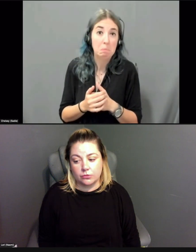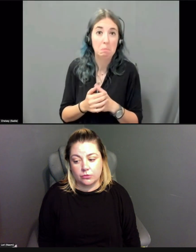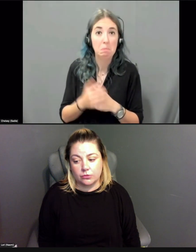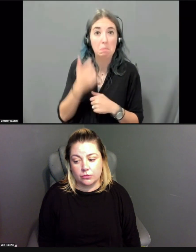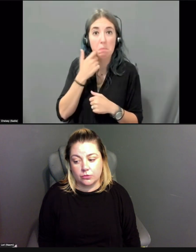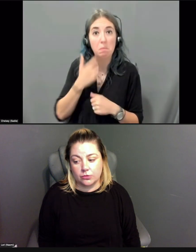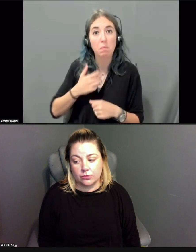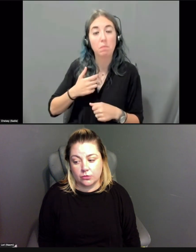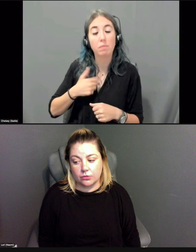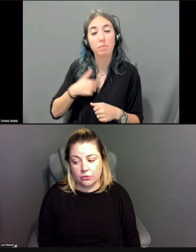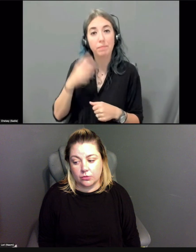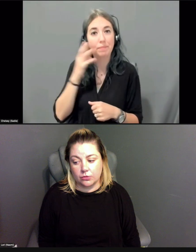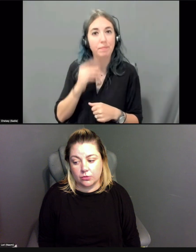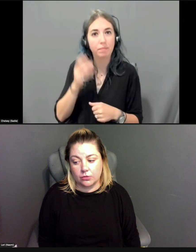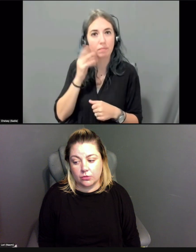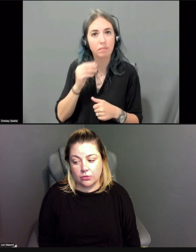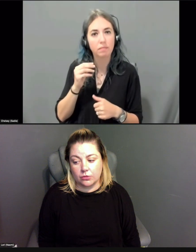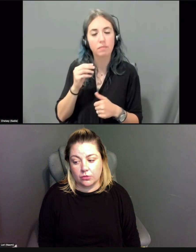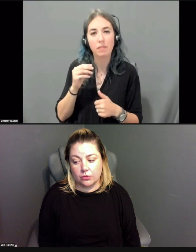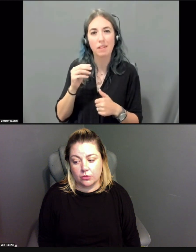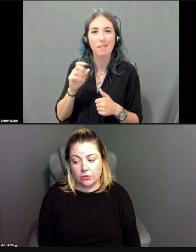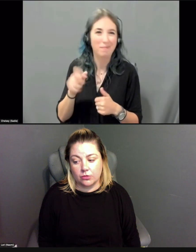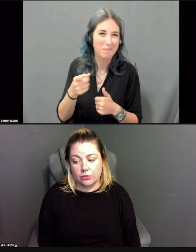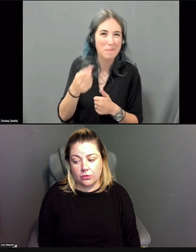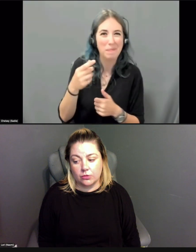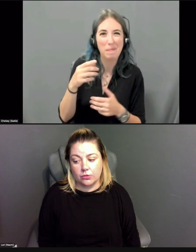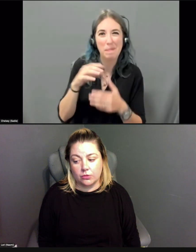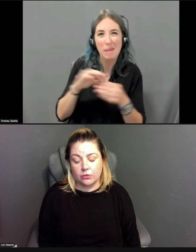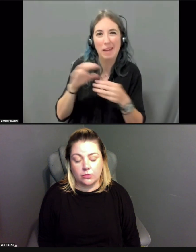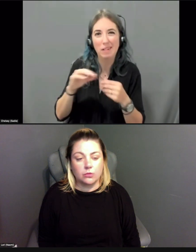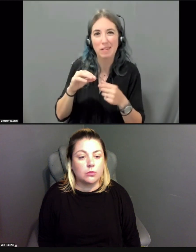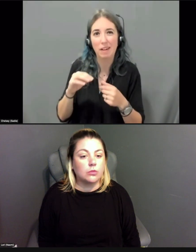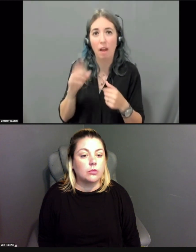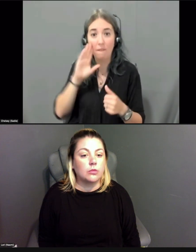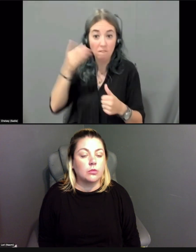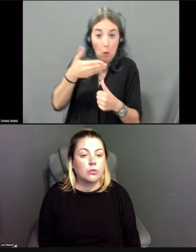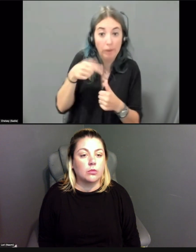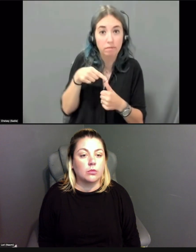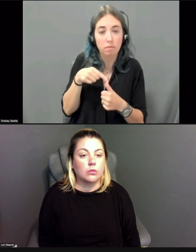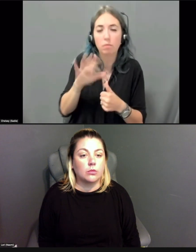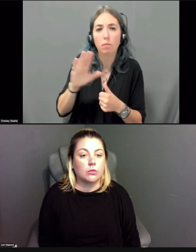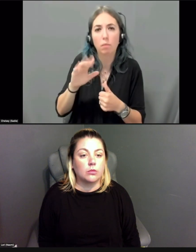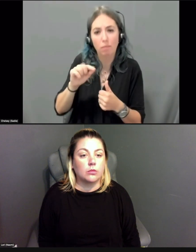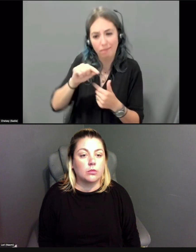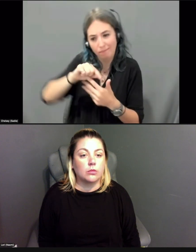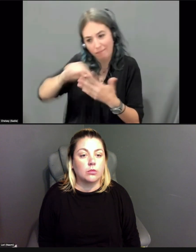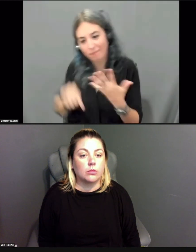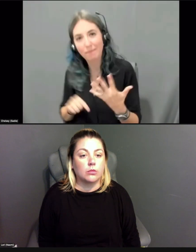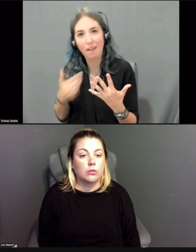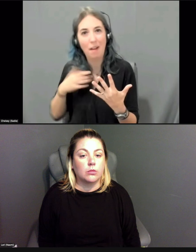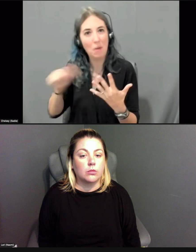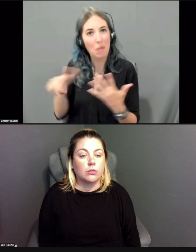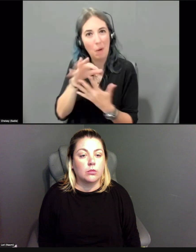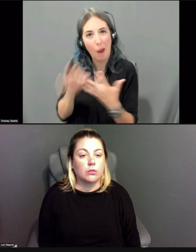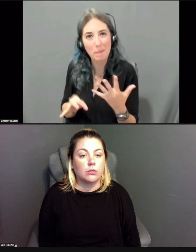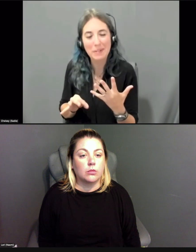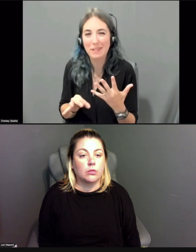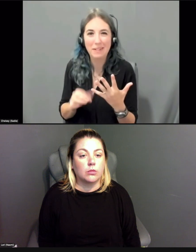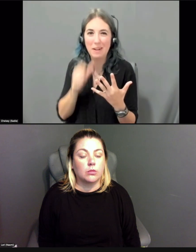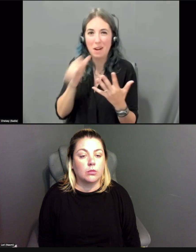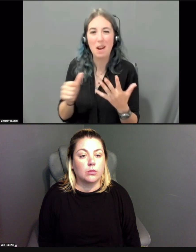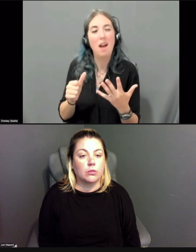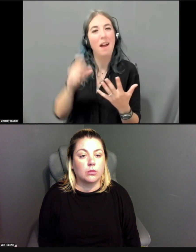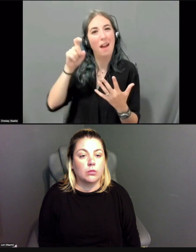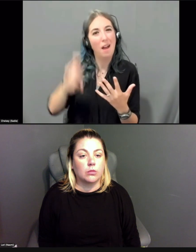other options that aren't the old school Jane Fonda, Suzanne Summers,